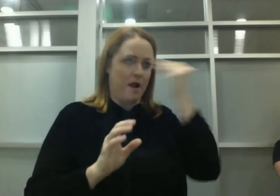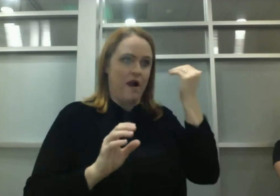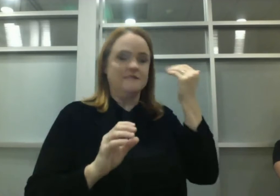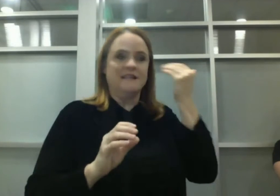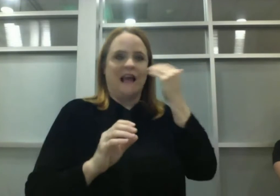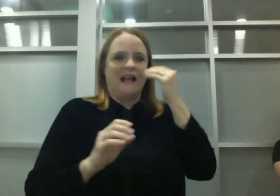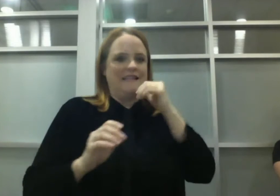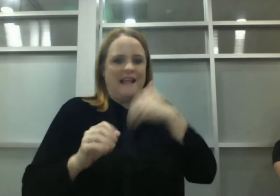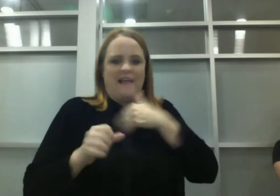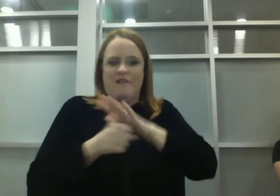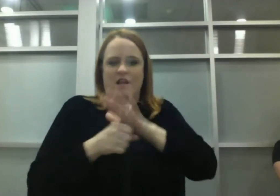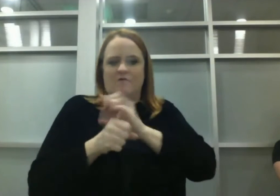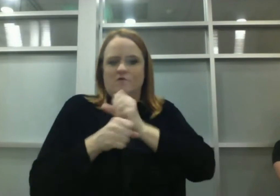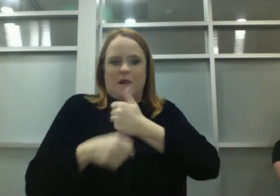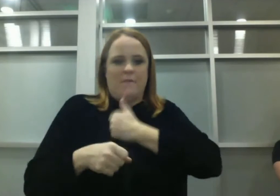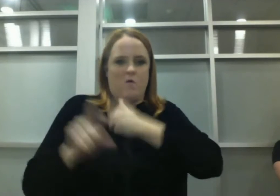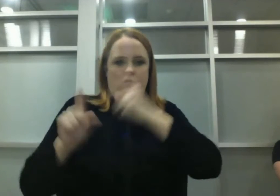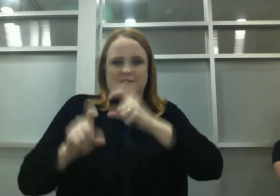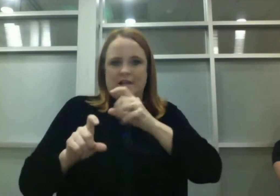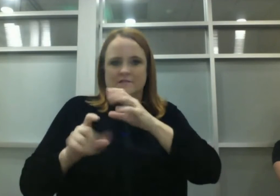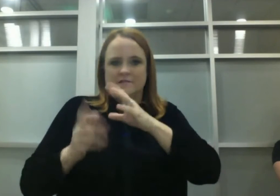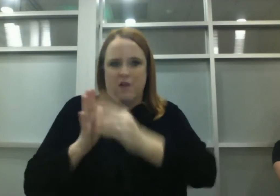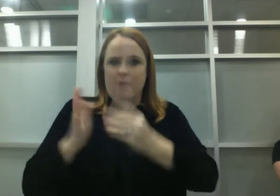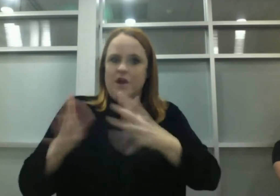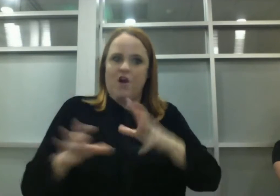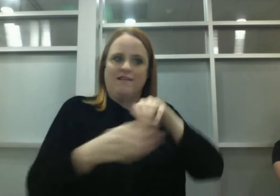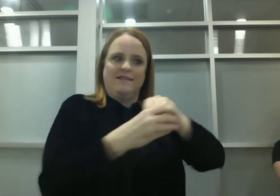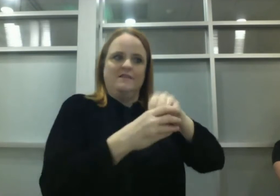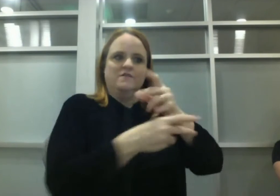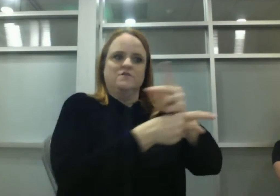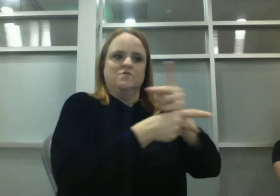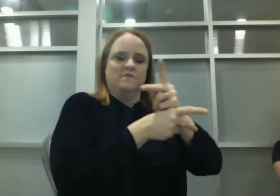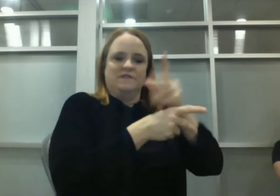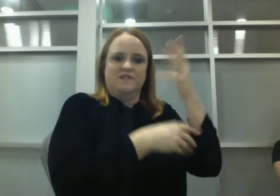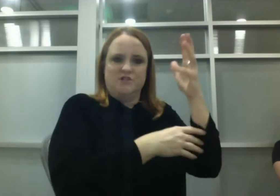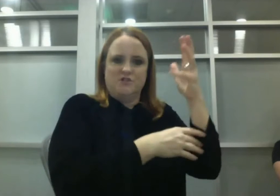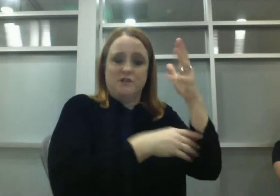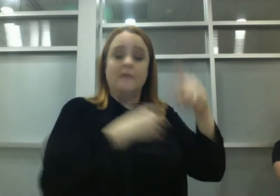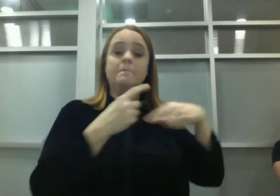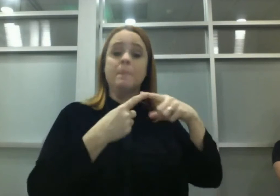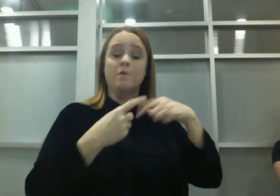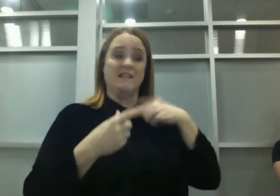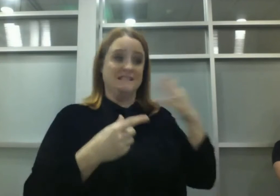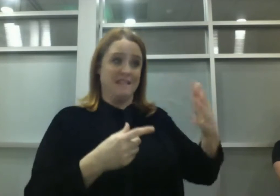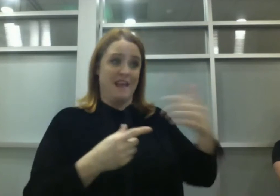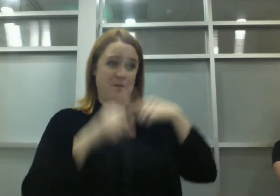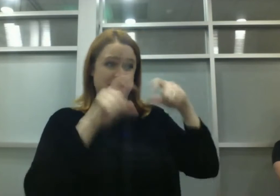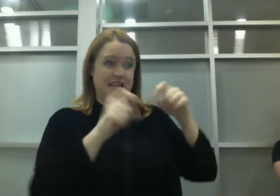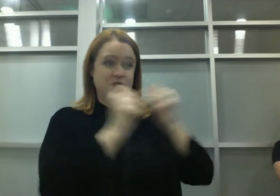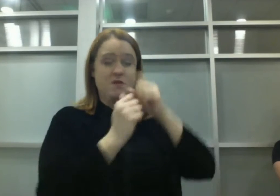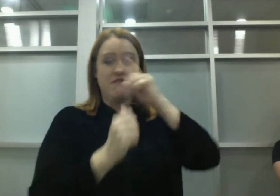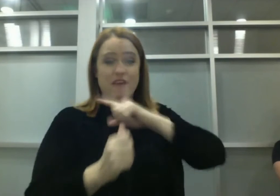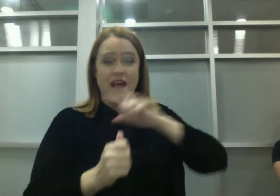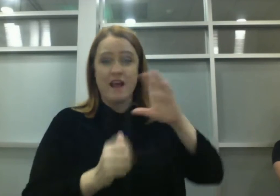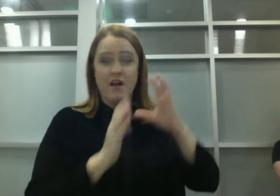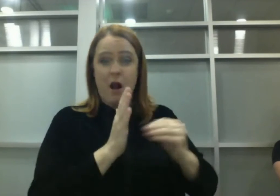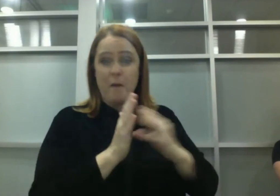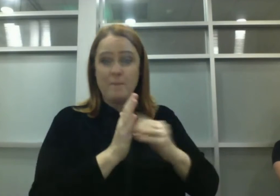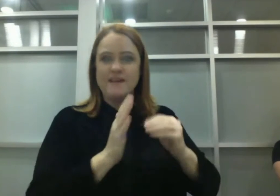But like forgetting that you have something in the supervision tree and you're going to test it with a fake copy is a problem because the supervision tree is kind of global,